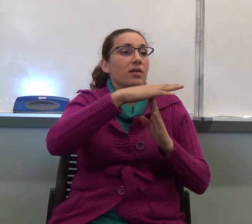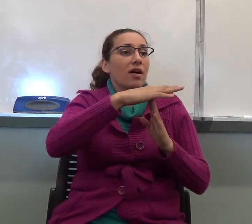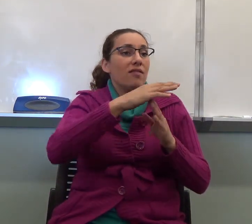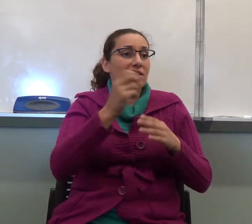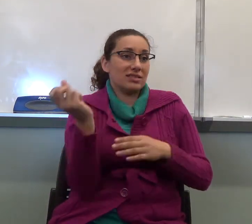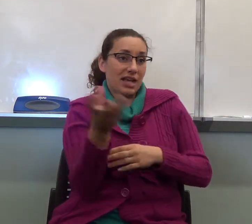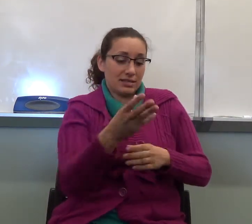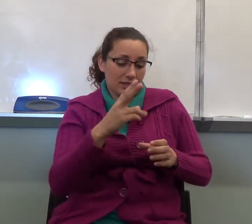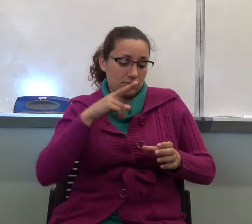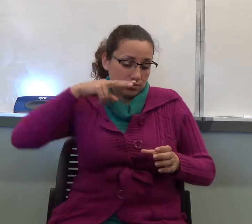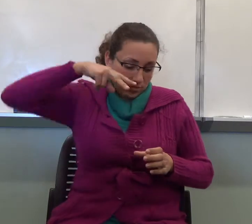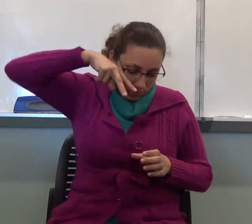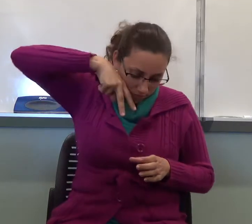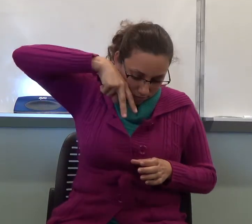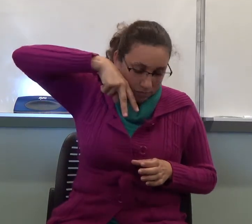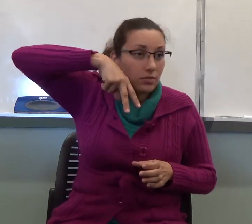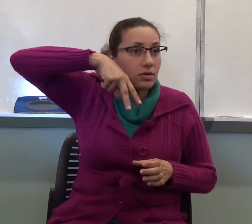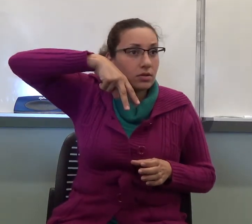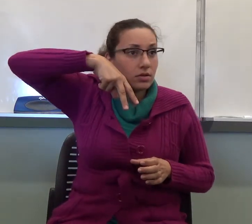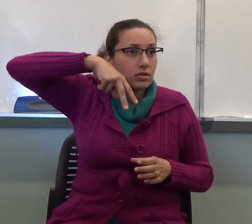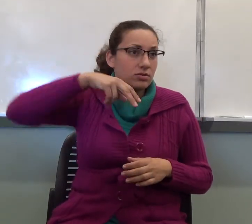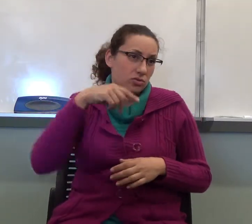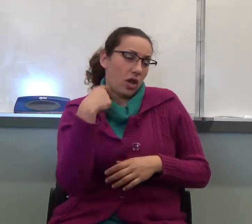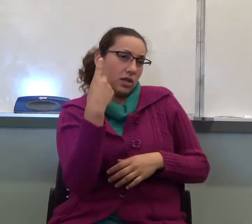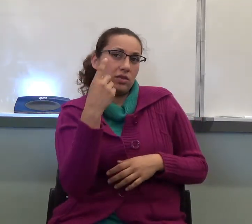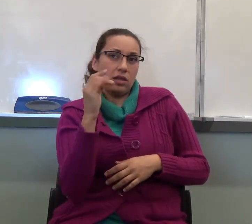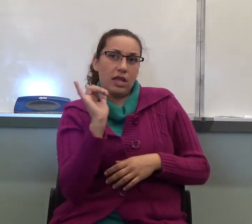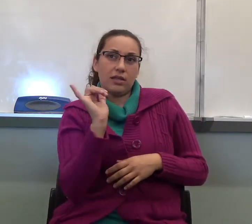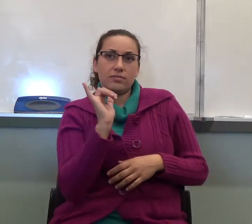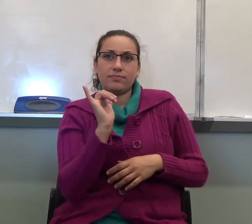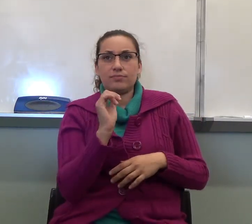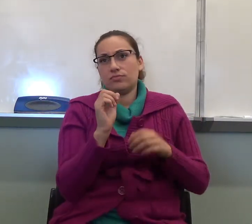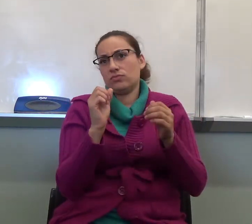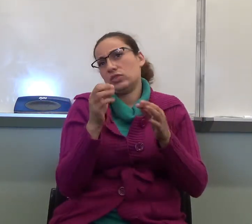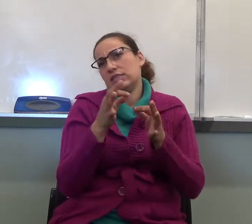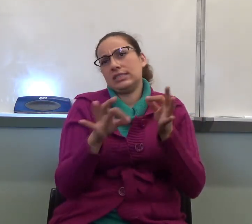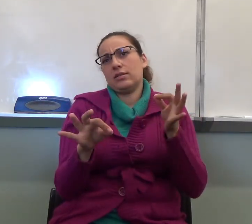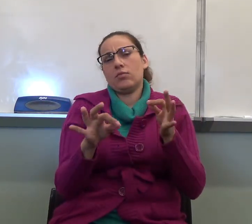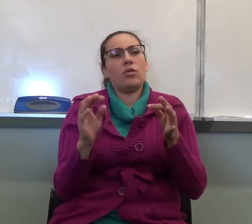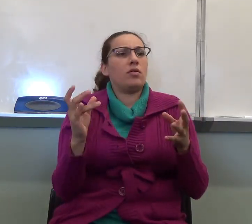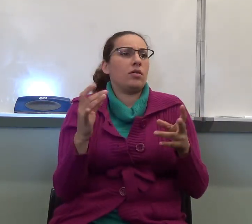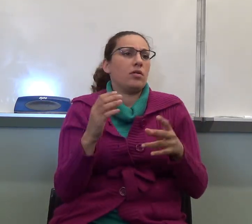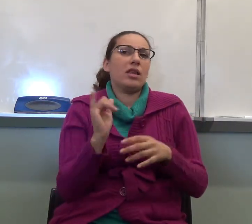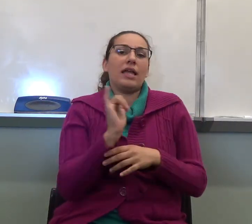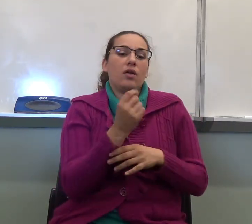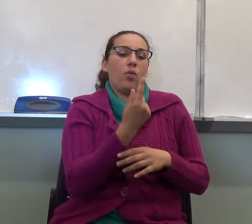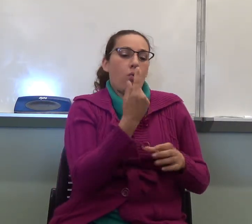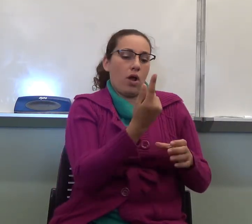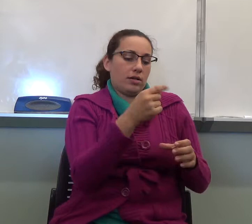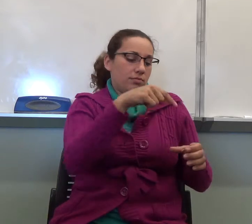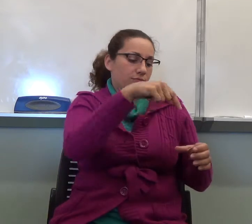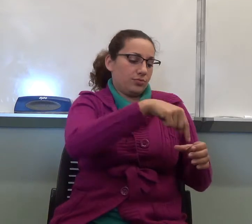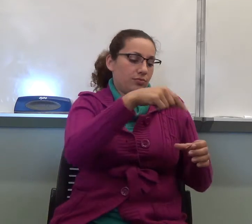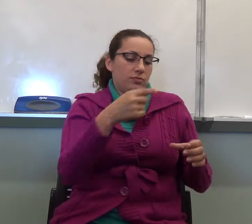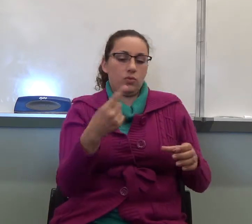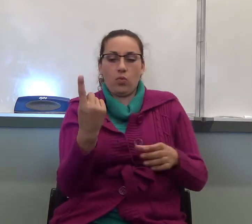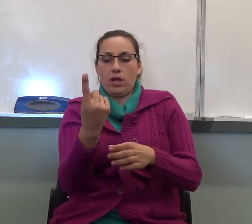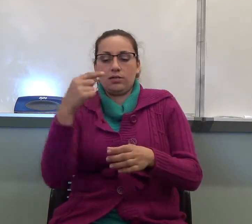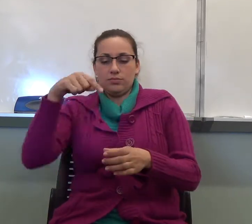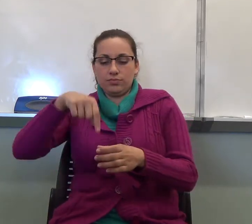of course, they're identical. So you could get, let's start with a very simple combination. You get 1 dot on one, 1 dot on the other. Huh? That could